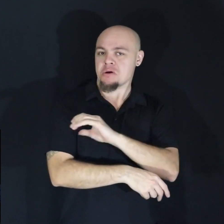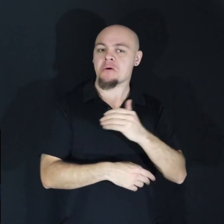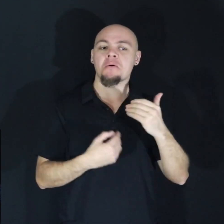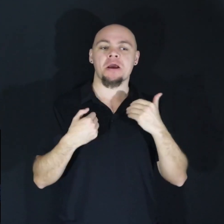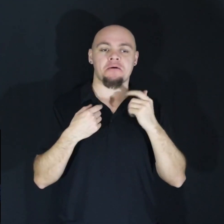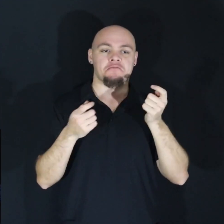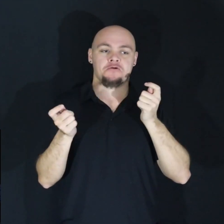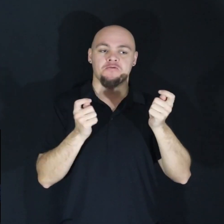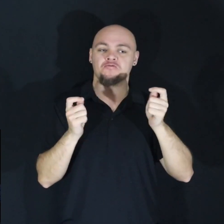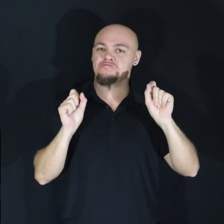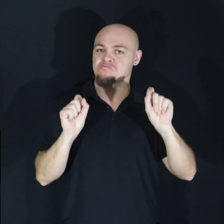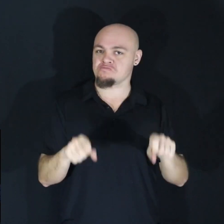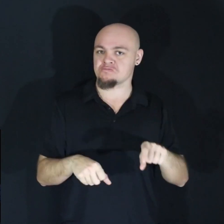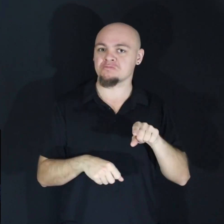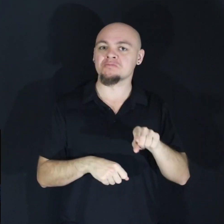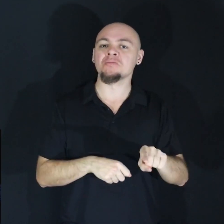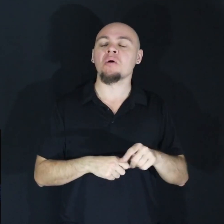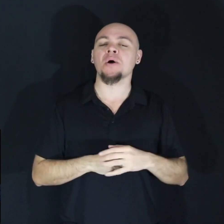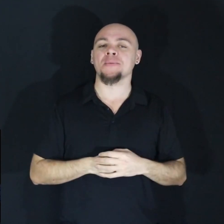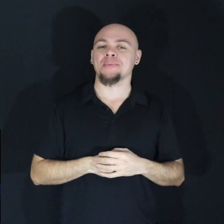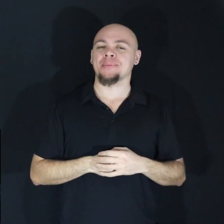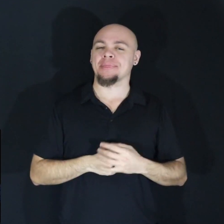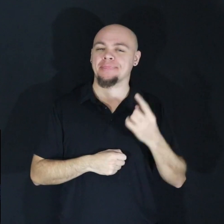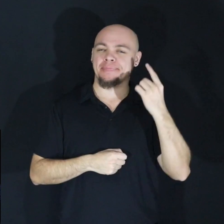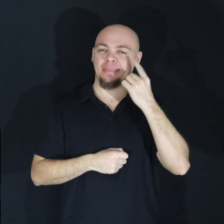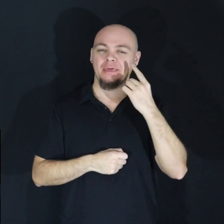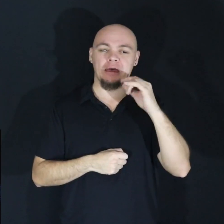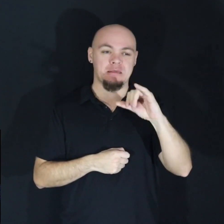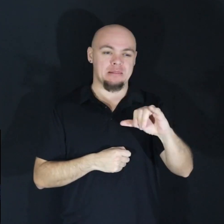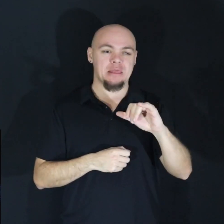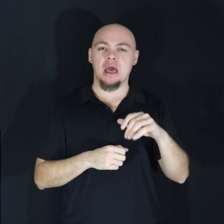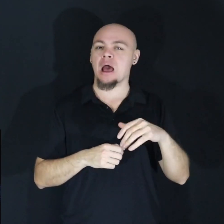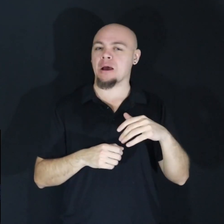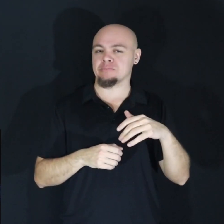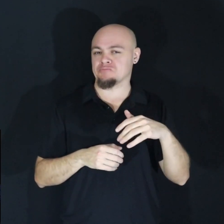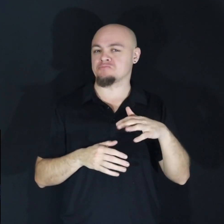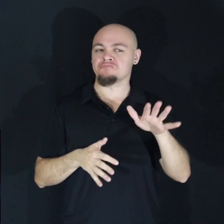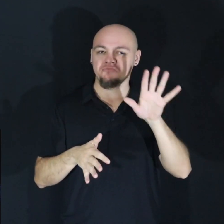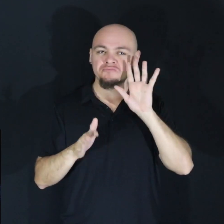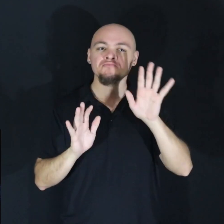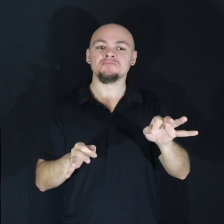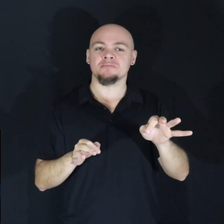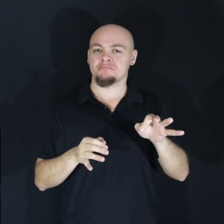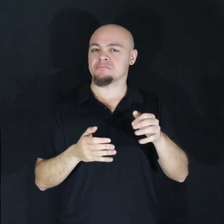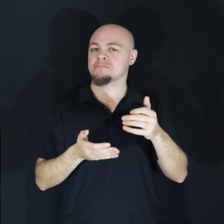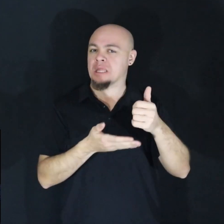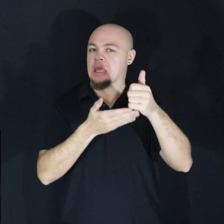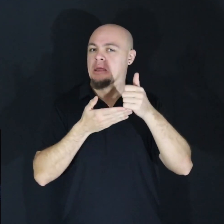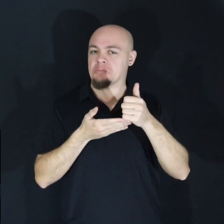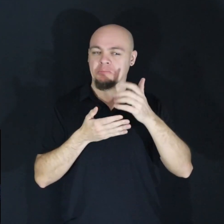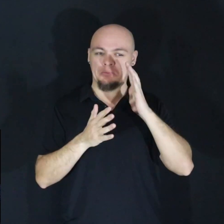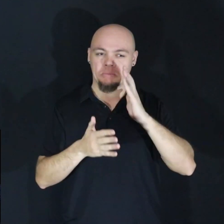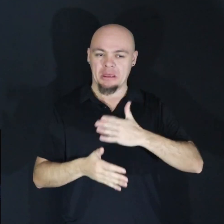control. And I figured that was a pretty positive move towards happiness.